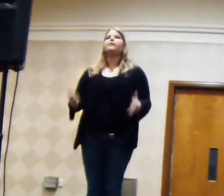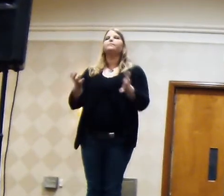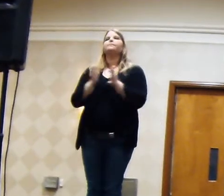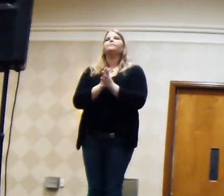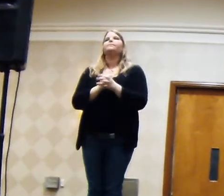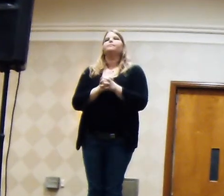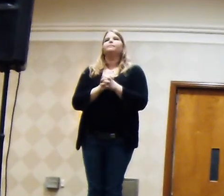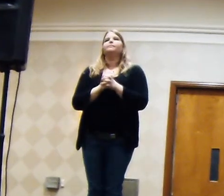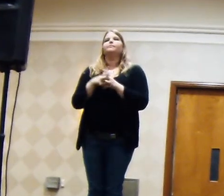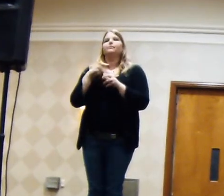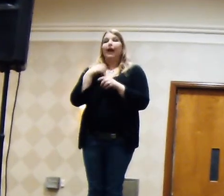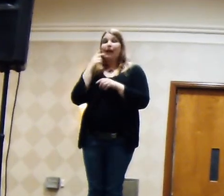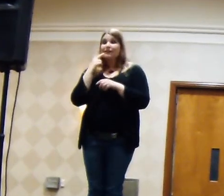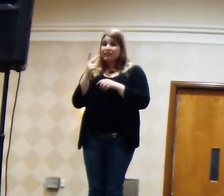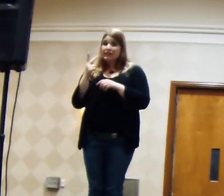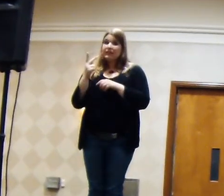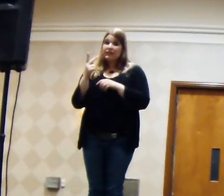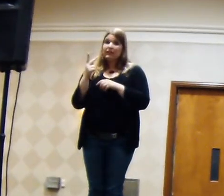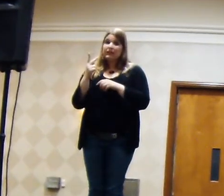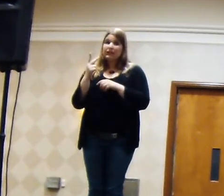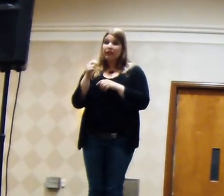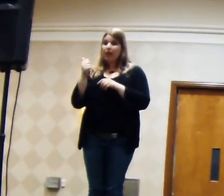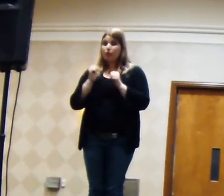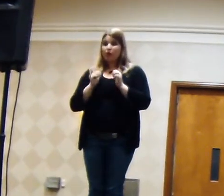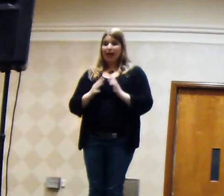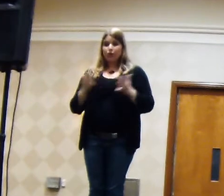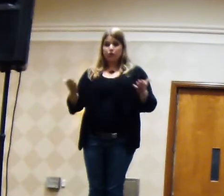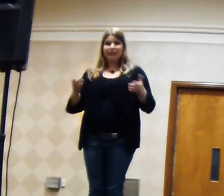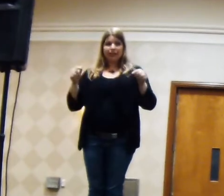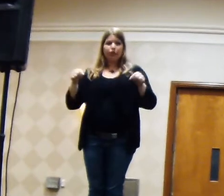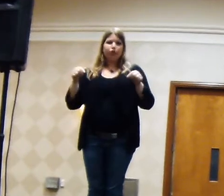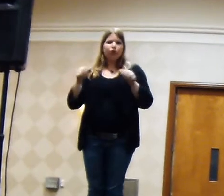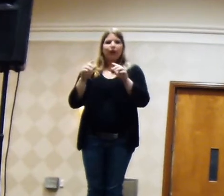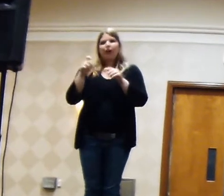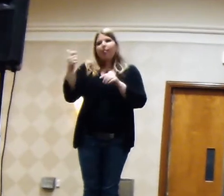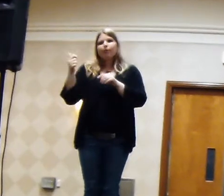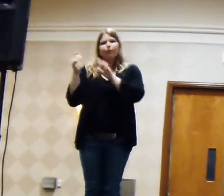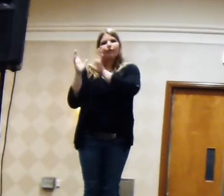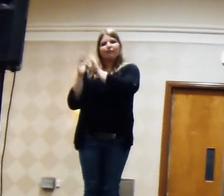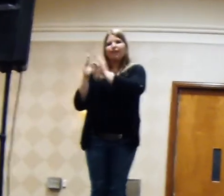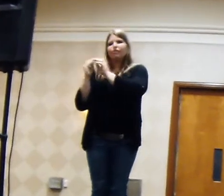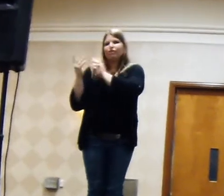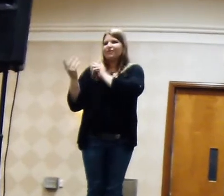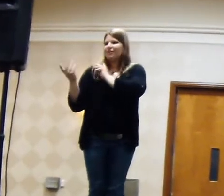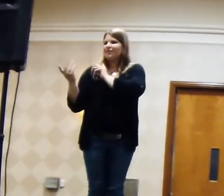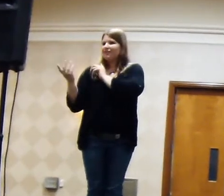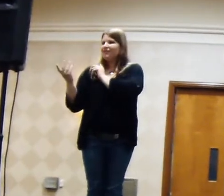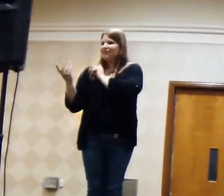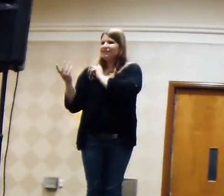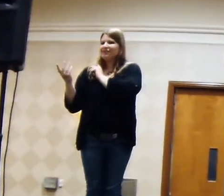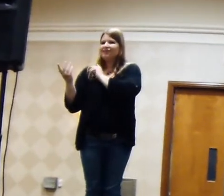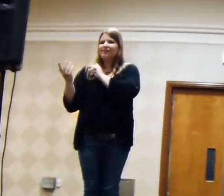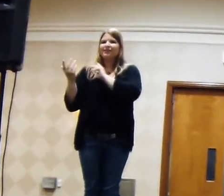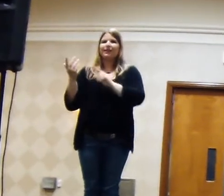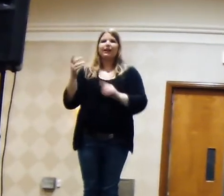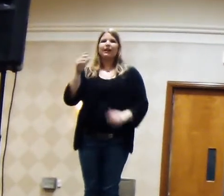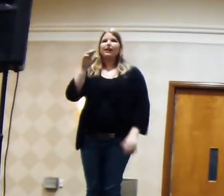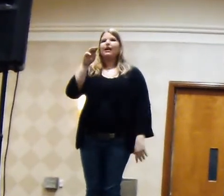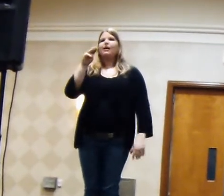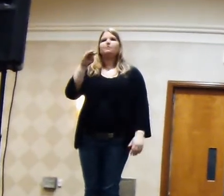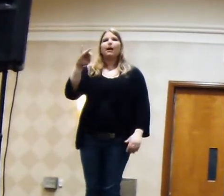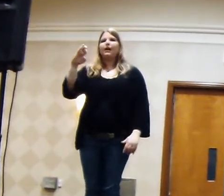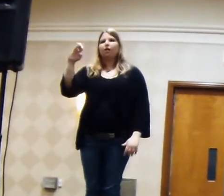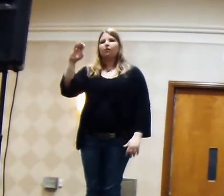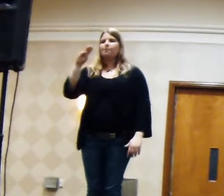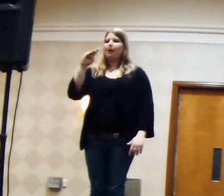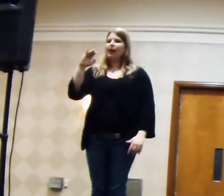them here. I mean, luckily, we're going to do one in Philadelphia in a little while, and all of us will be together. So, and Michael hadn't been doing these, but